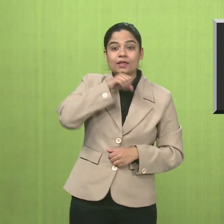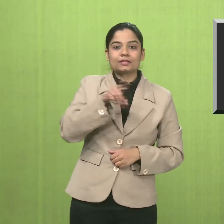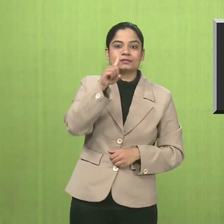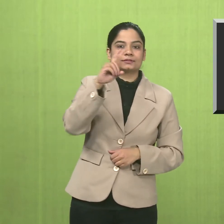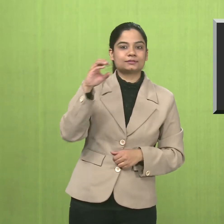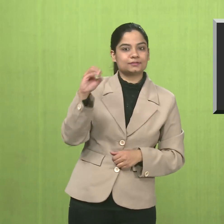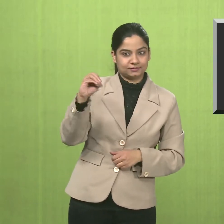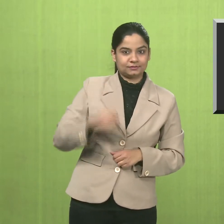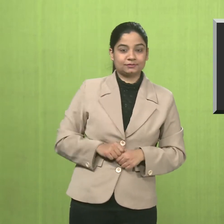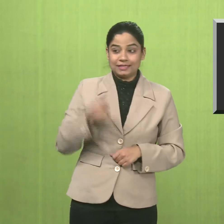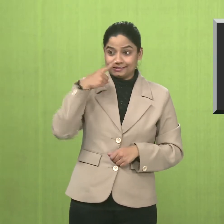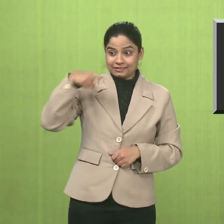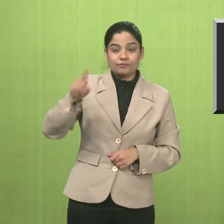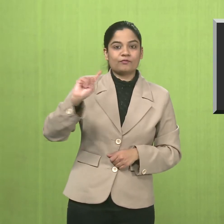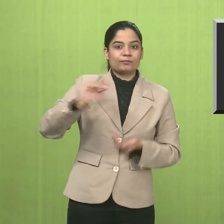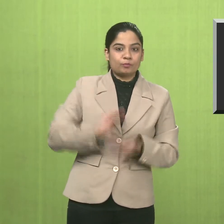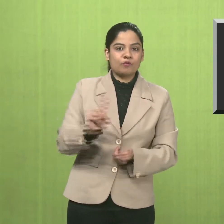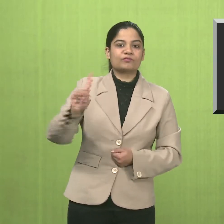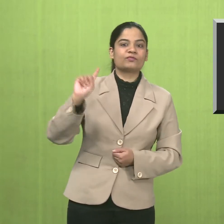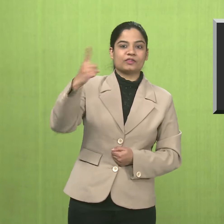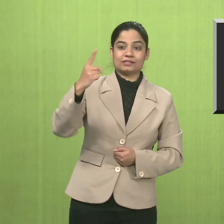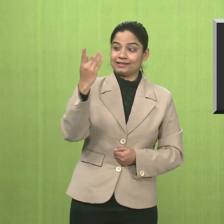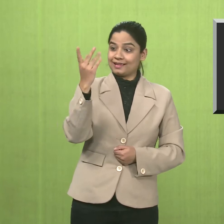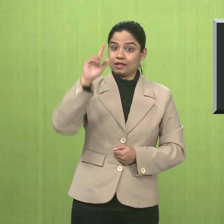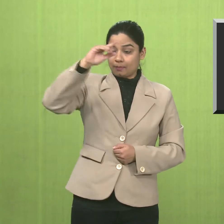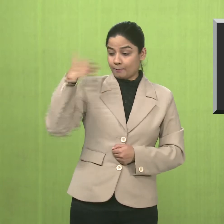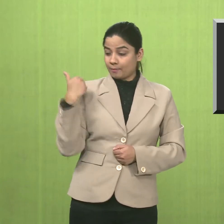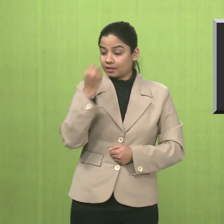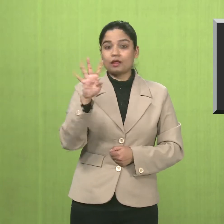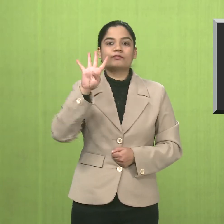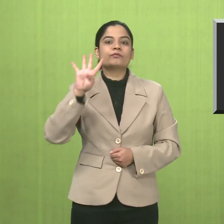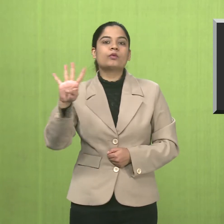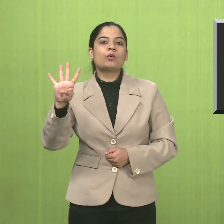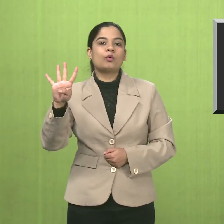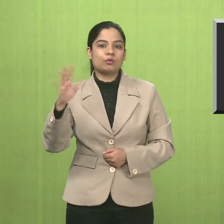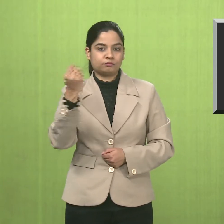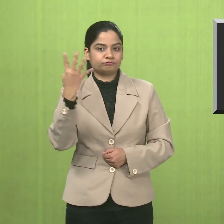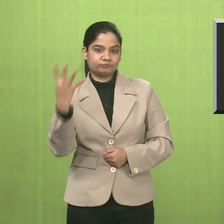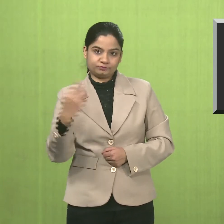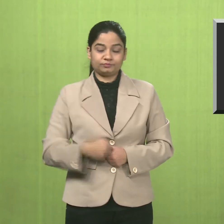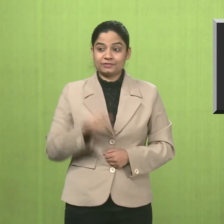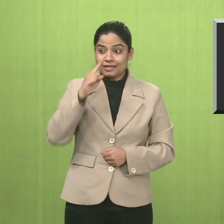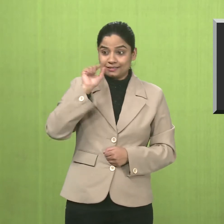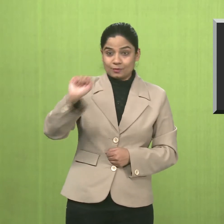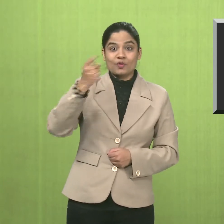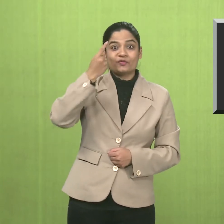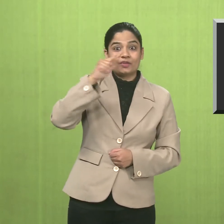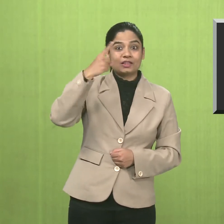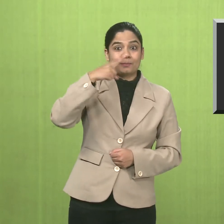Radha is a 10-year-old girl. She's the firstborn of the family. She has 4 siblings. Being